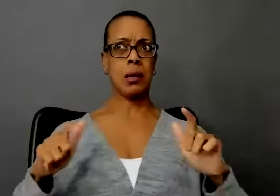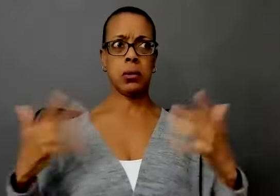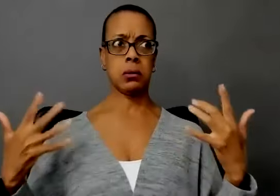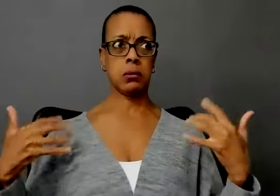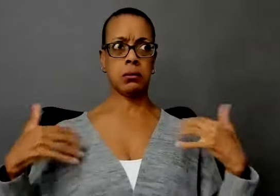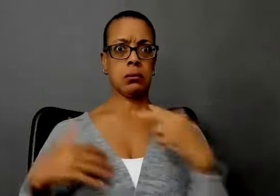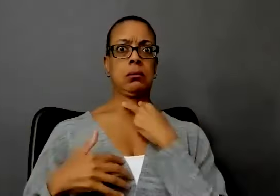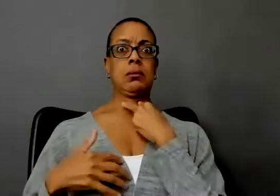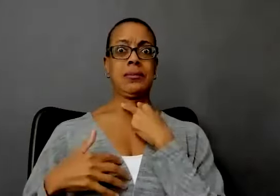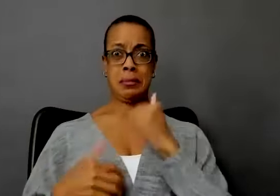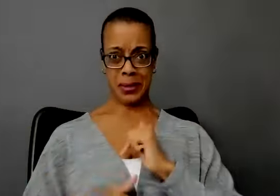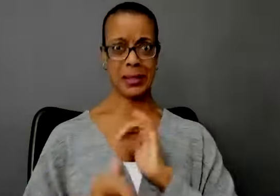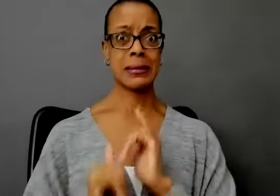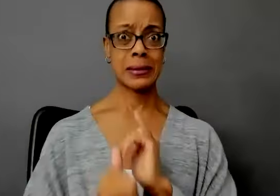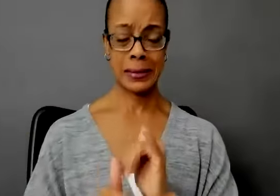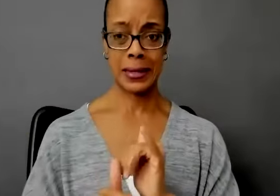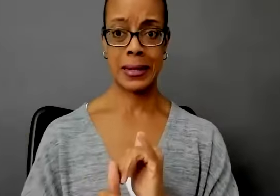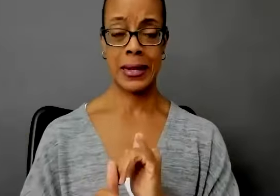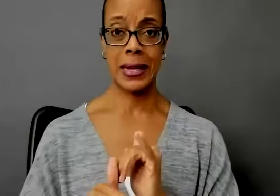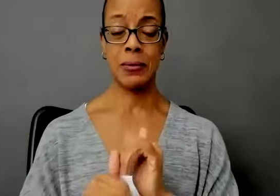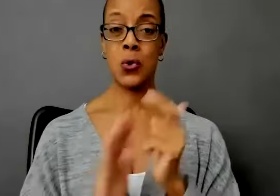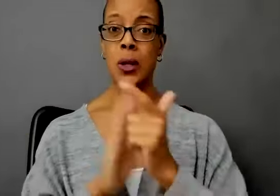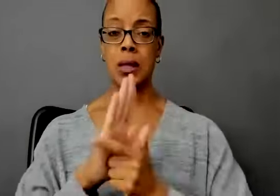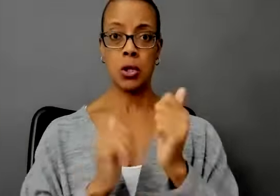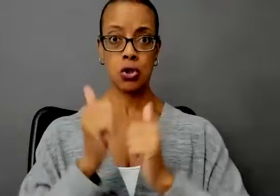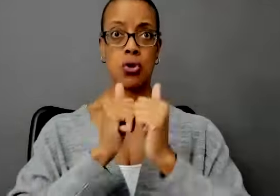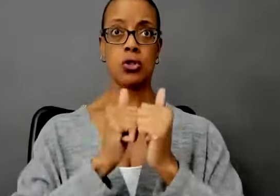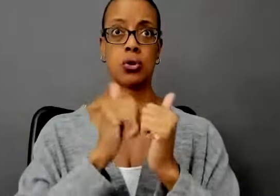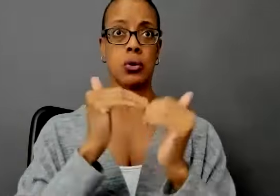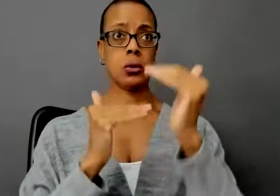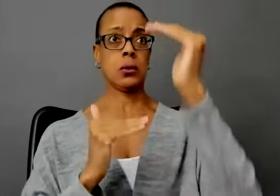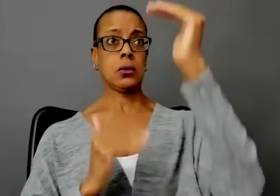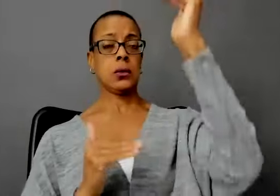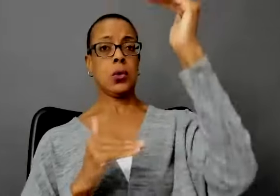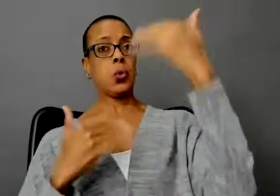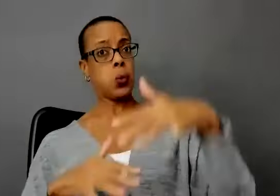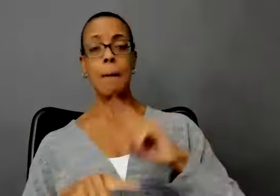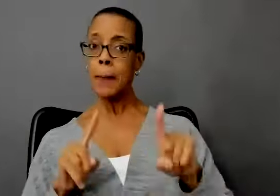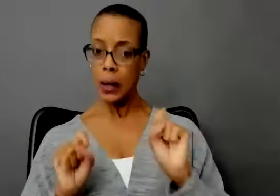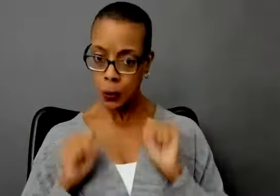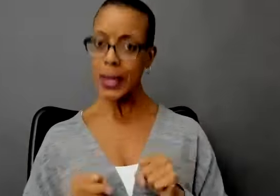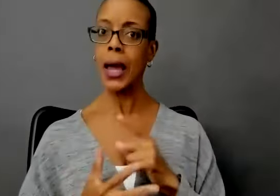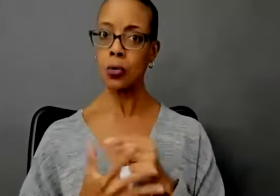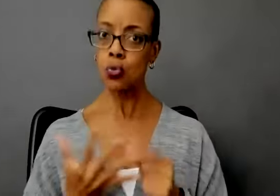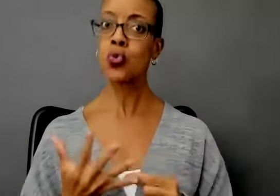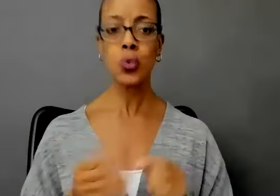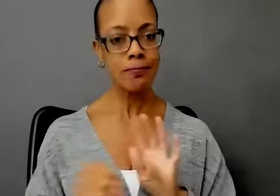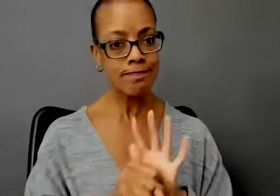the face of complex legal structures. But there are tangible steps that we can take to advocate for reform. We just heard from Morrell